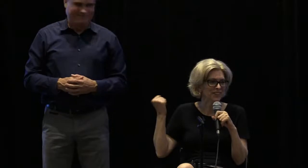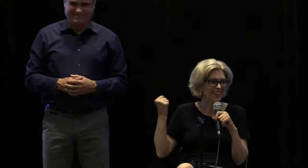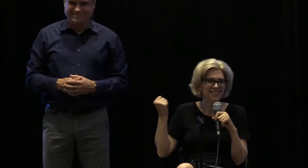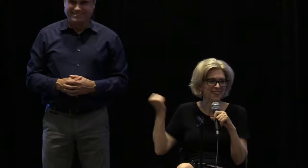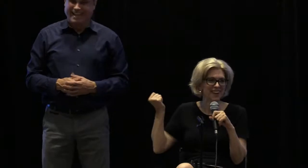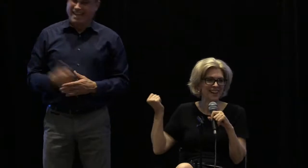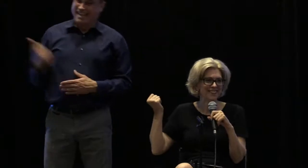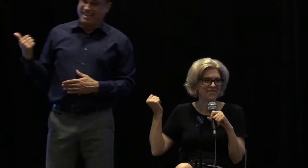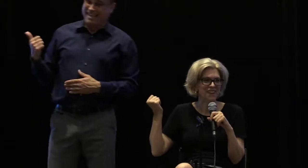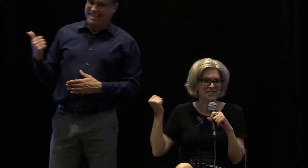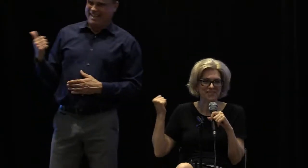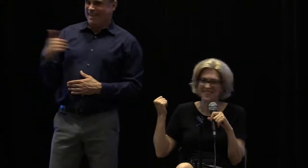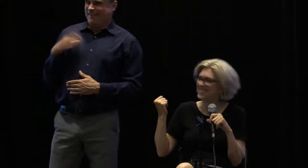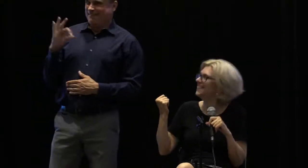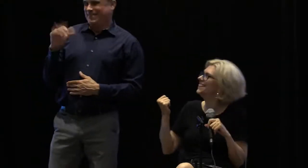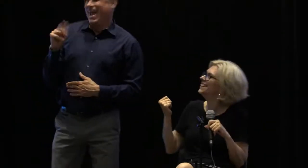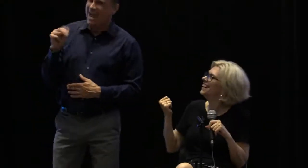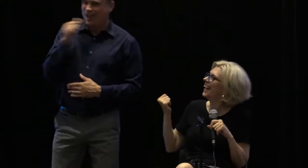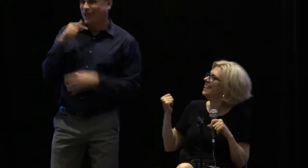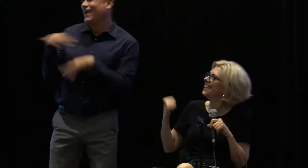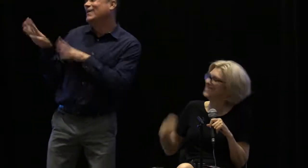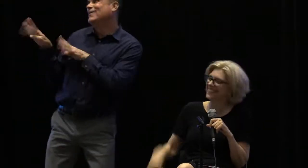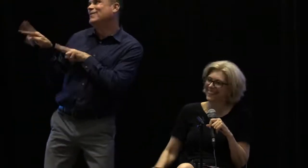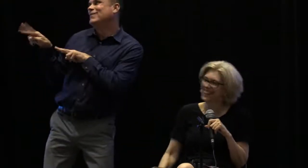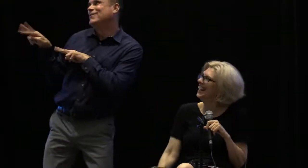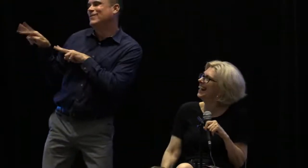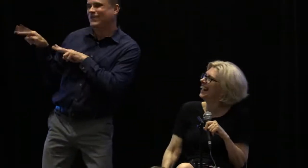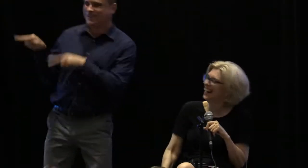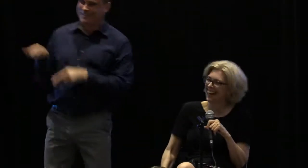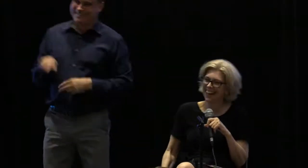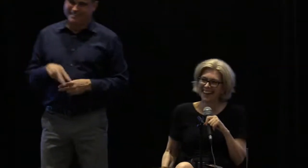Fangirl moment. I've never actually met him in person. Hi, Nigel.